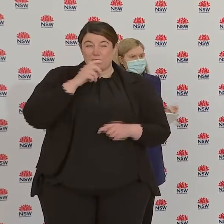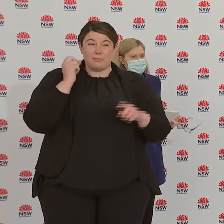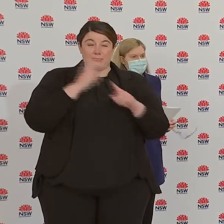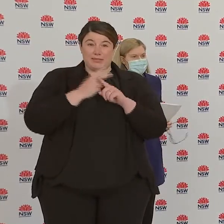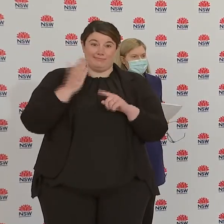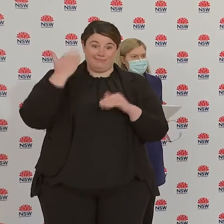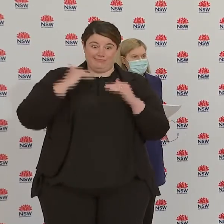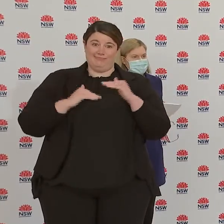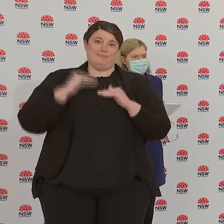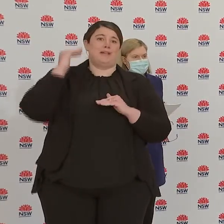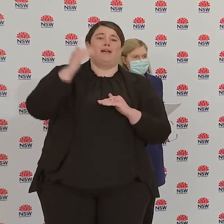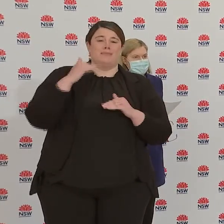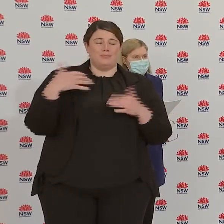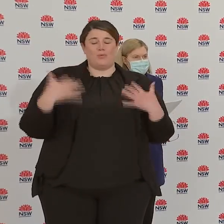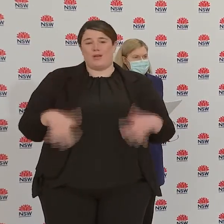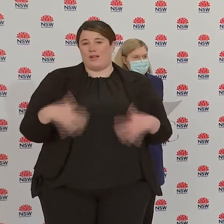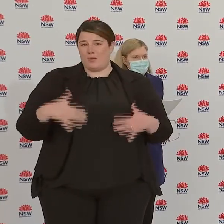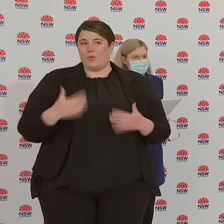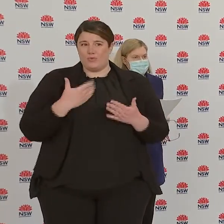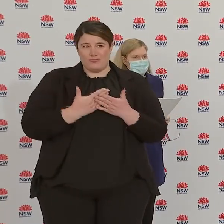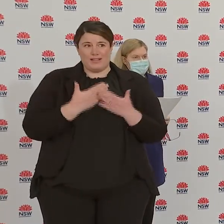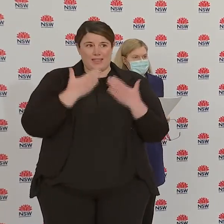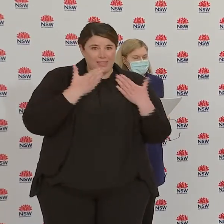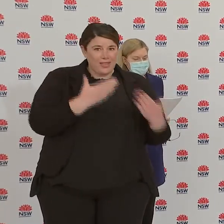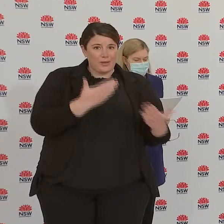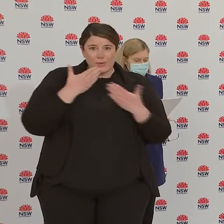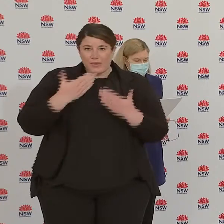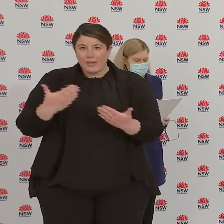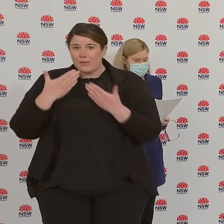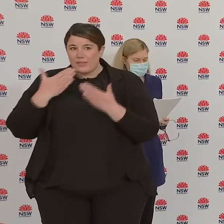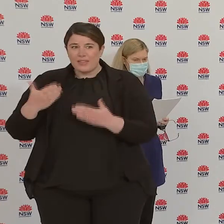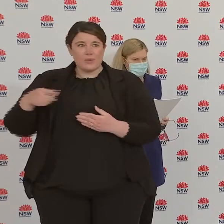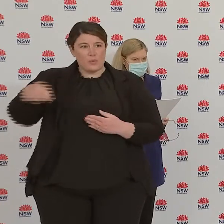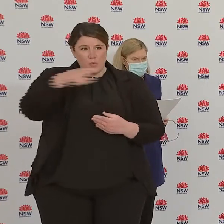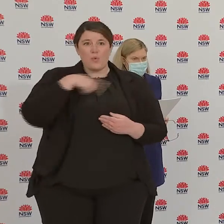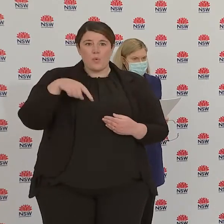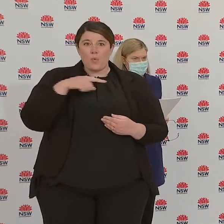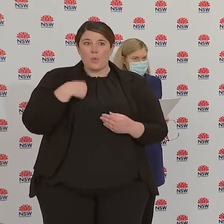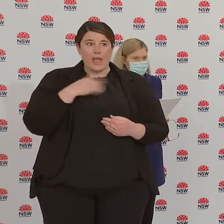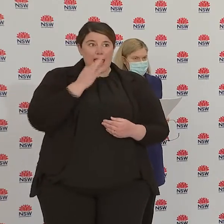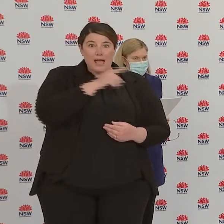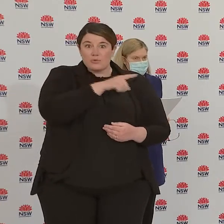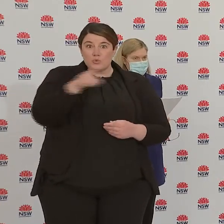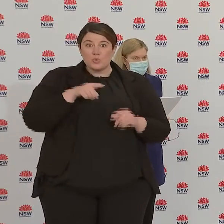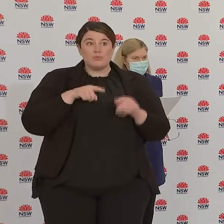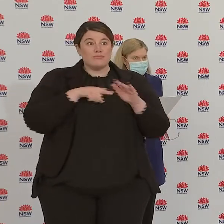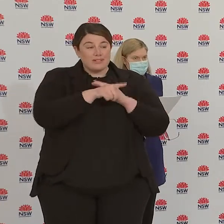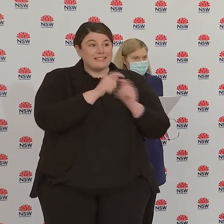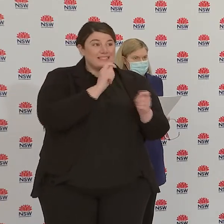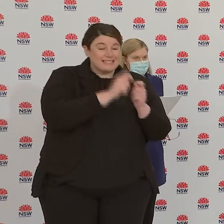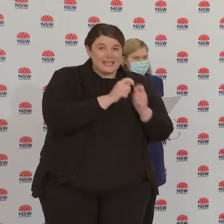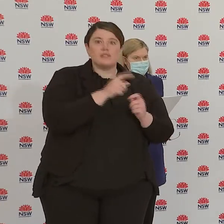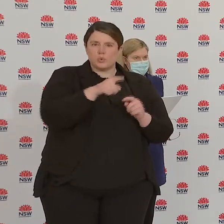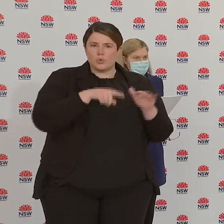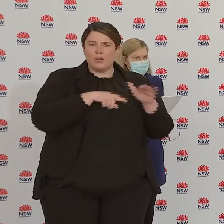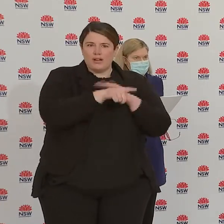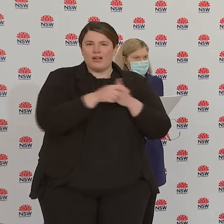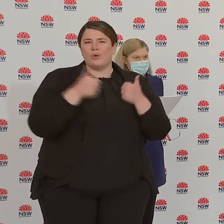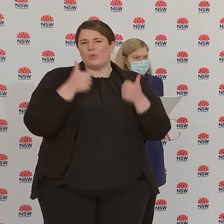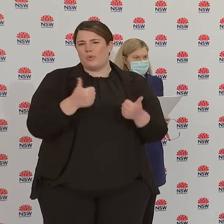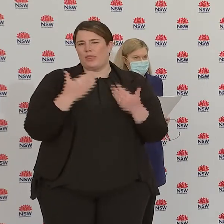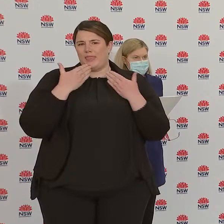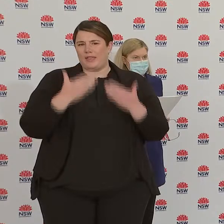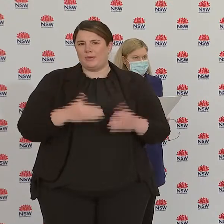tested, which we're deeply grateful for. It shows the community is responding to our calls to maintain those high rates of testing. We